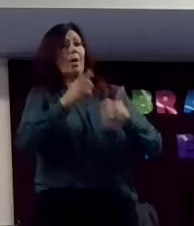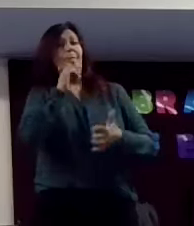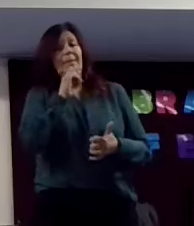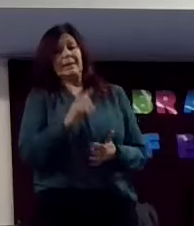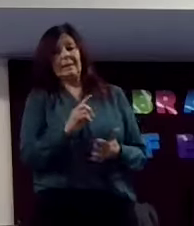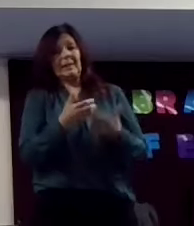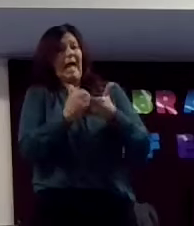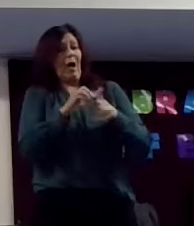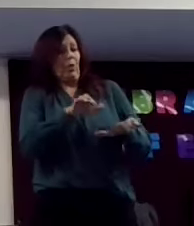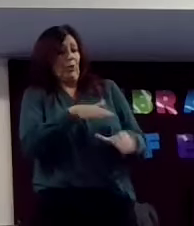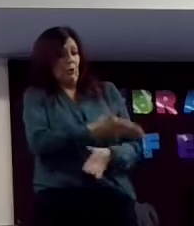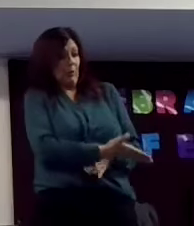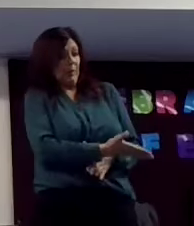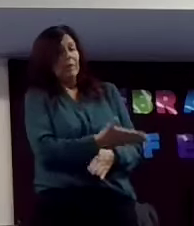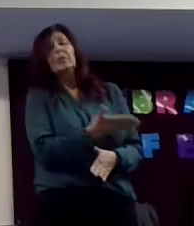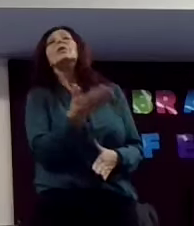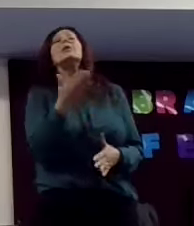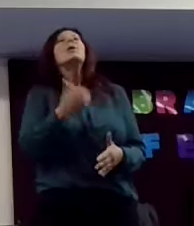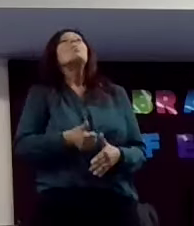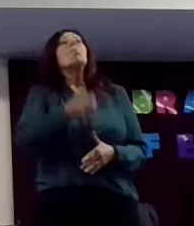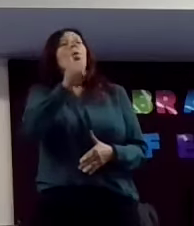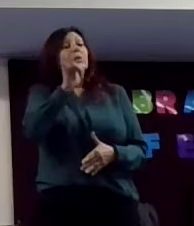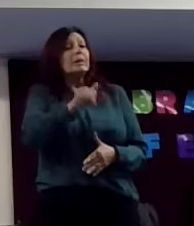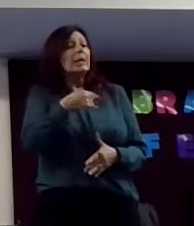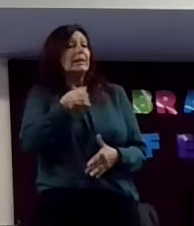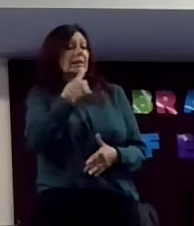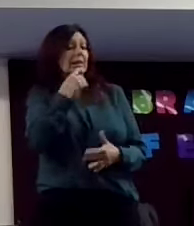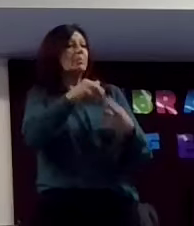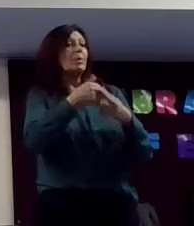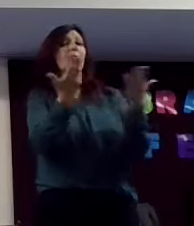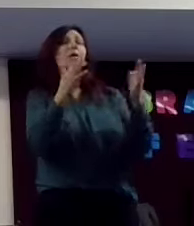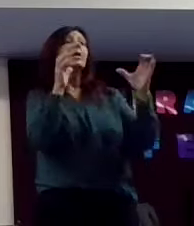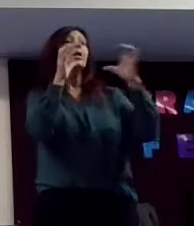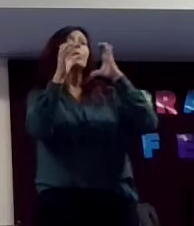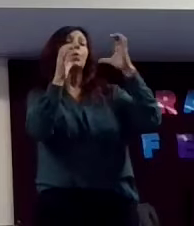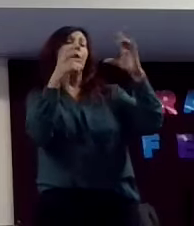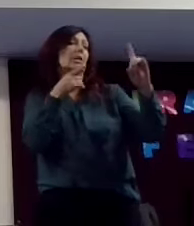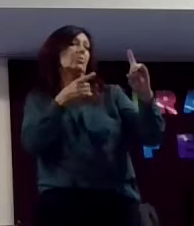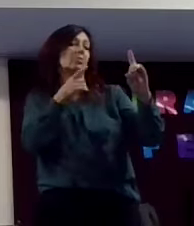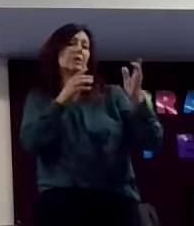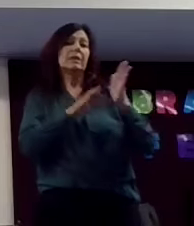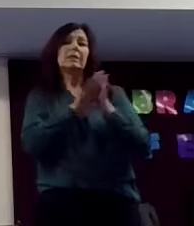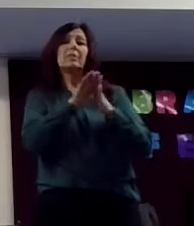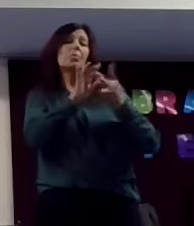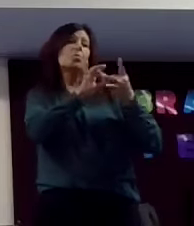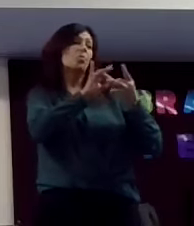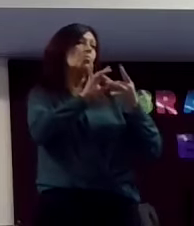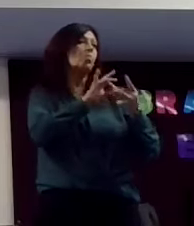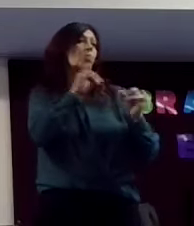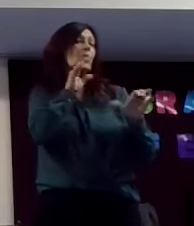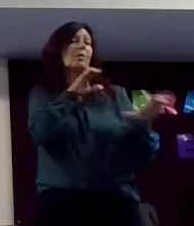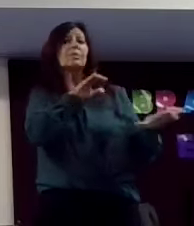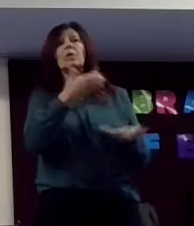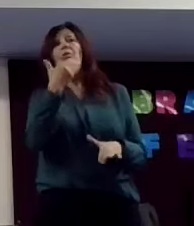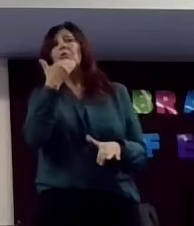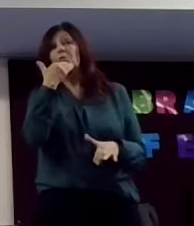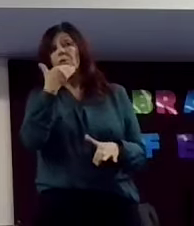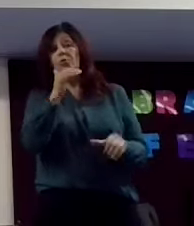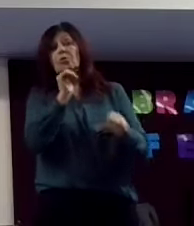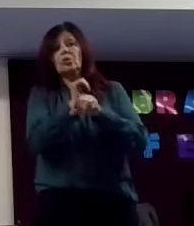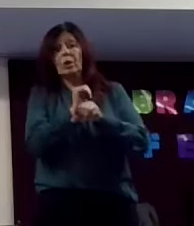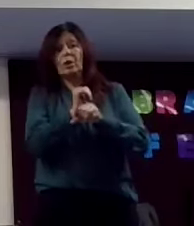are with the way they're doing business. So, and most of that, as I said, is about communication. It's about developing those relationships. We've done a really,